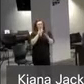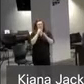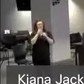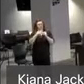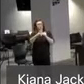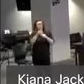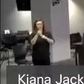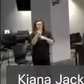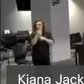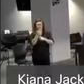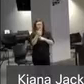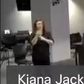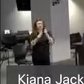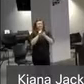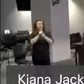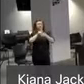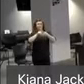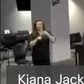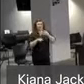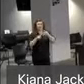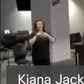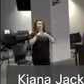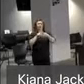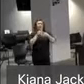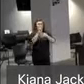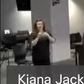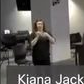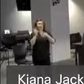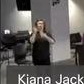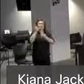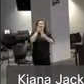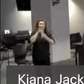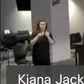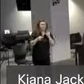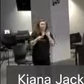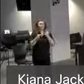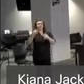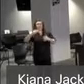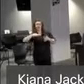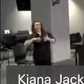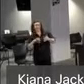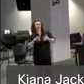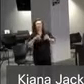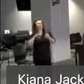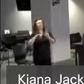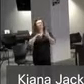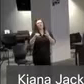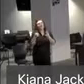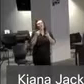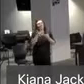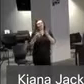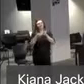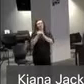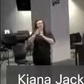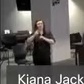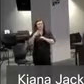will examine the plan options and vendors and discuss some additional benefits we're looking to add in both the pharmacy and wellness areas. We'll